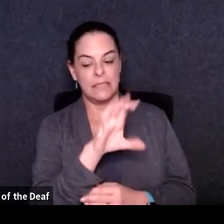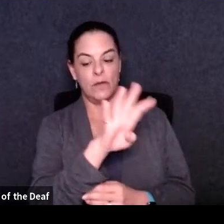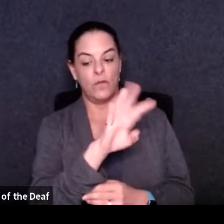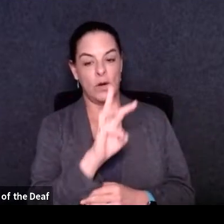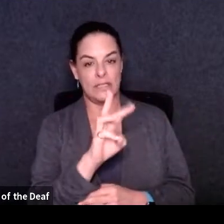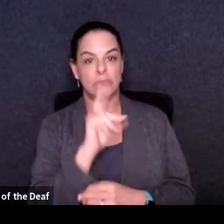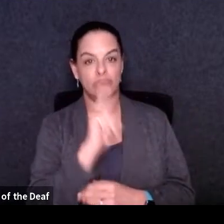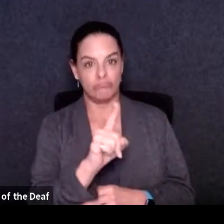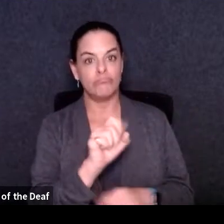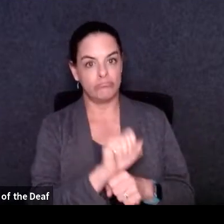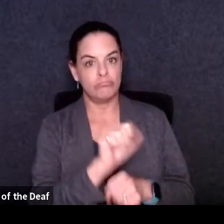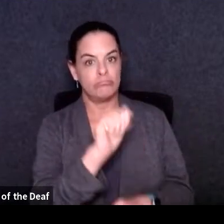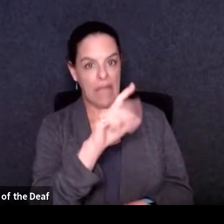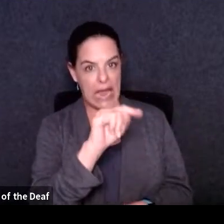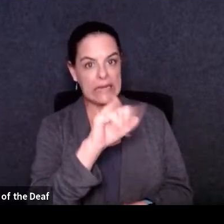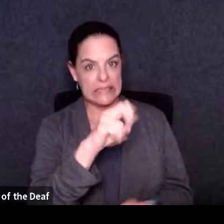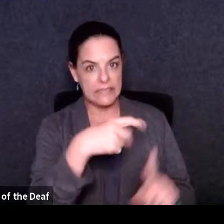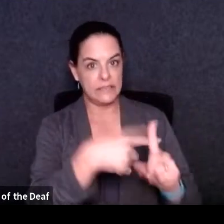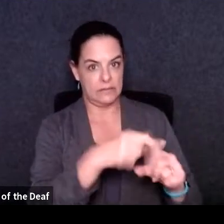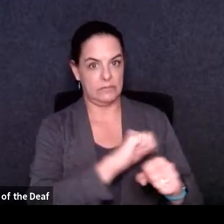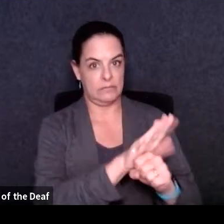1,646 active cases.